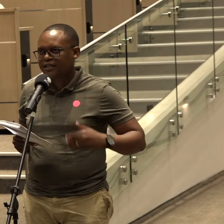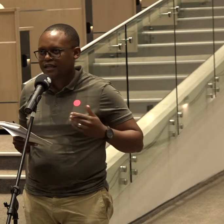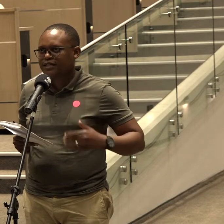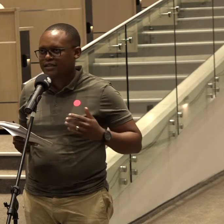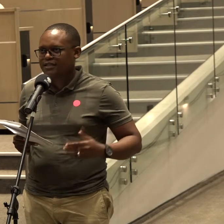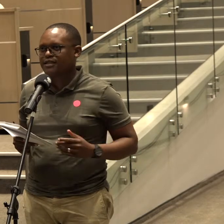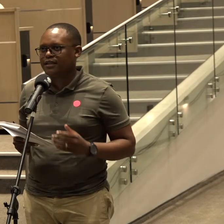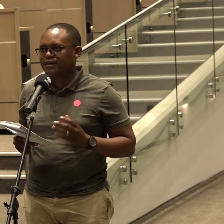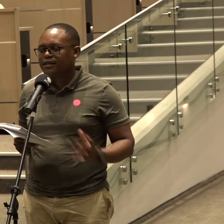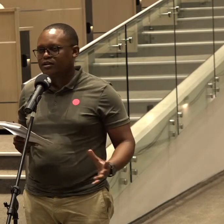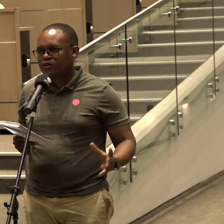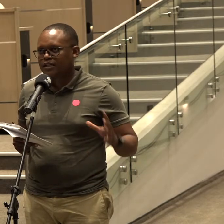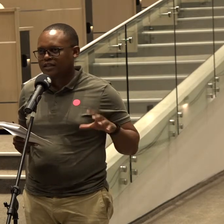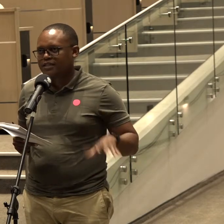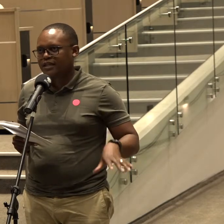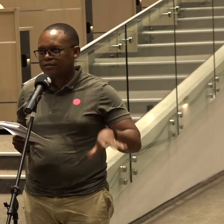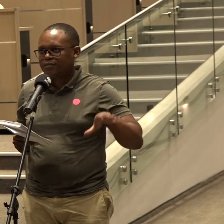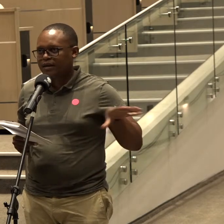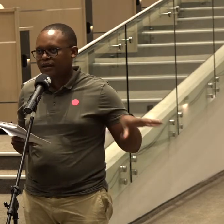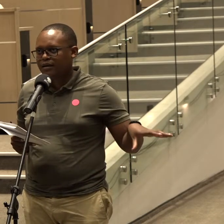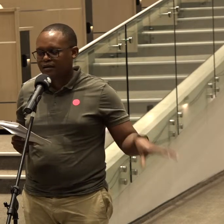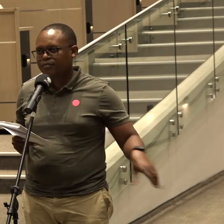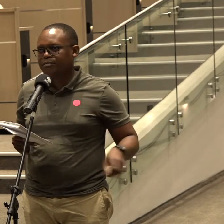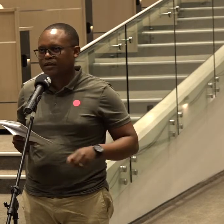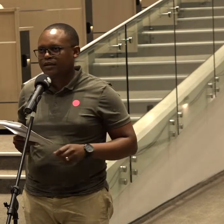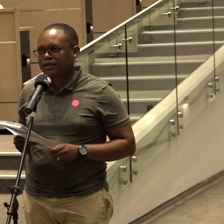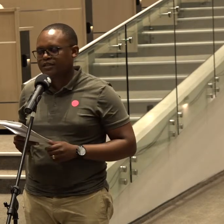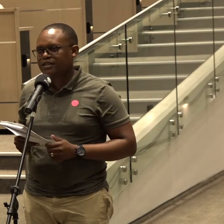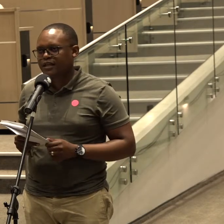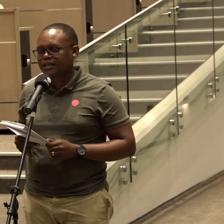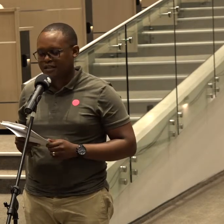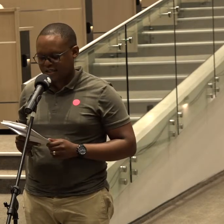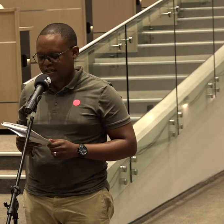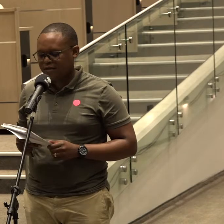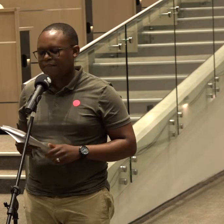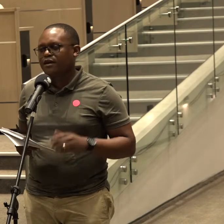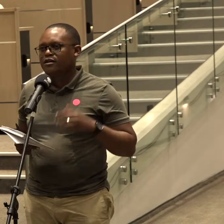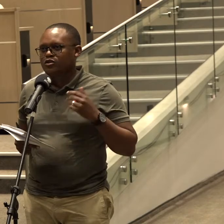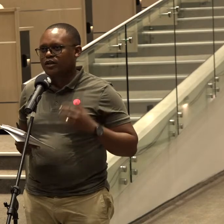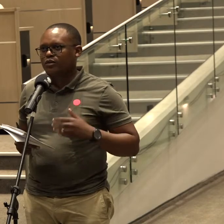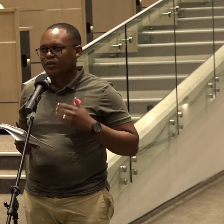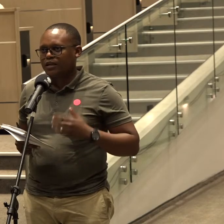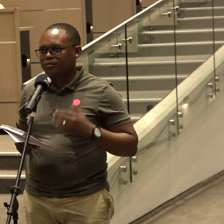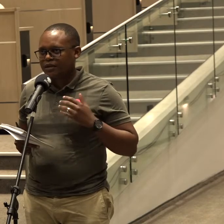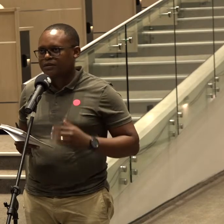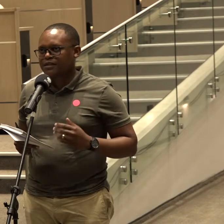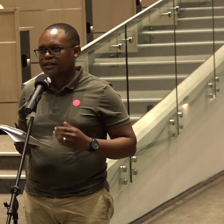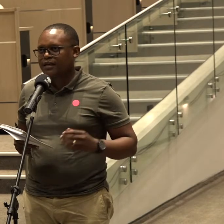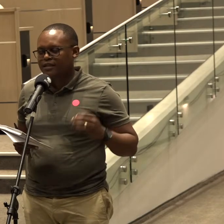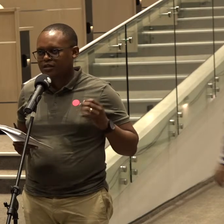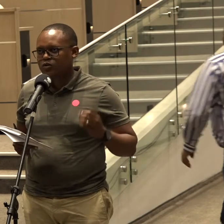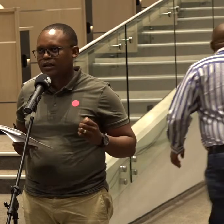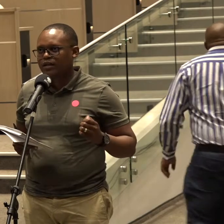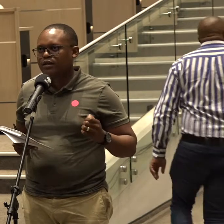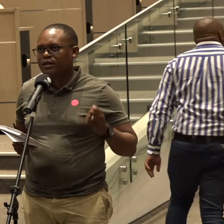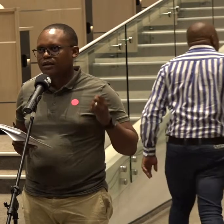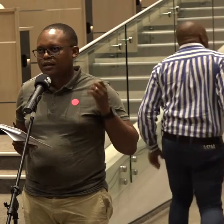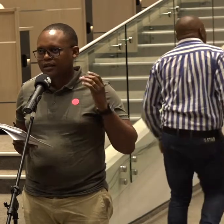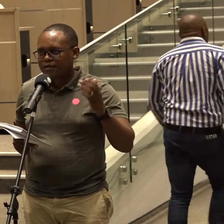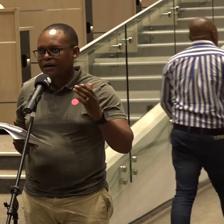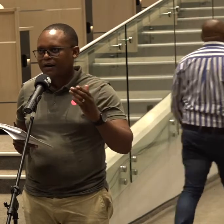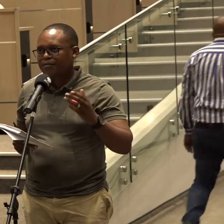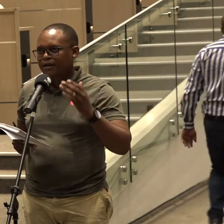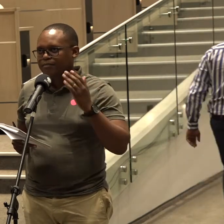facilitate this thing so that the train may be reinstated again so that we can be represented as well